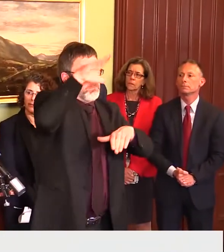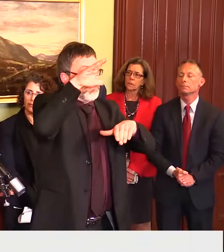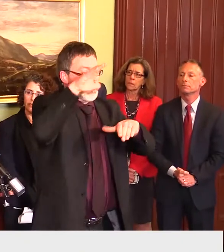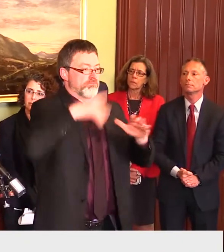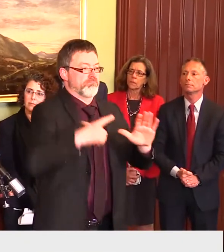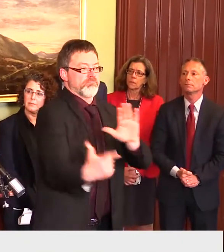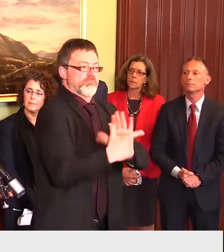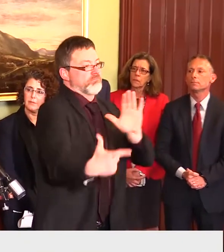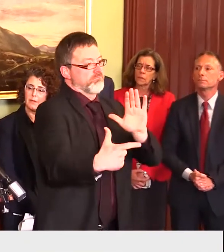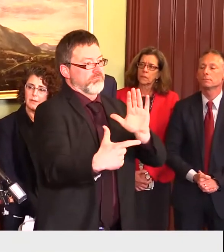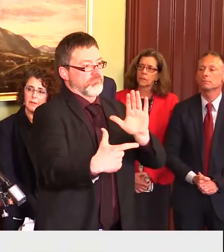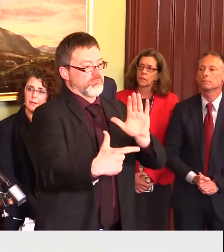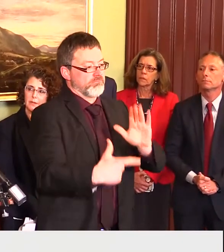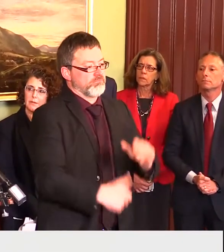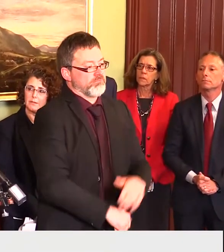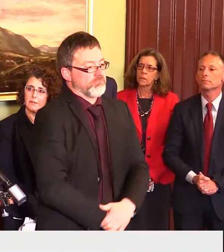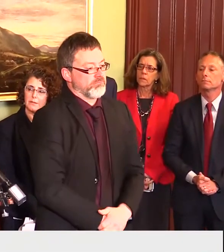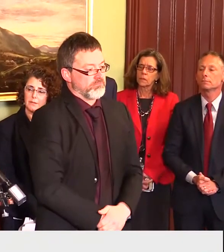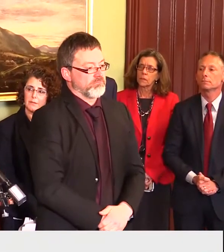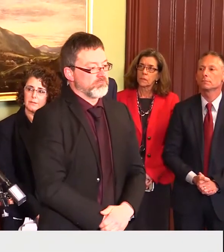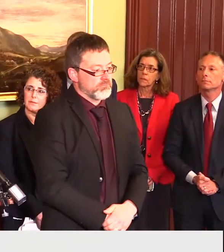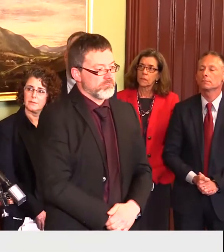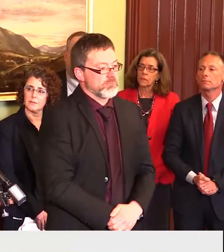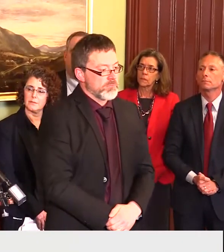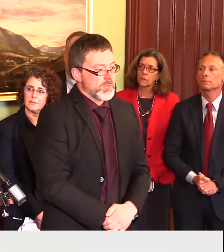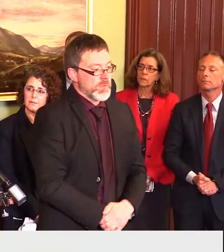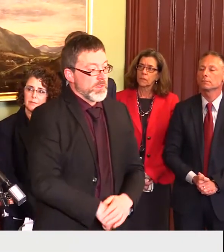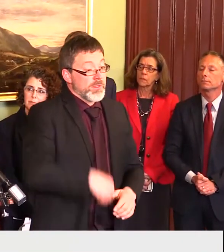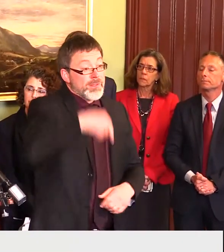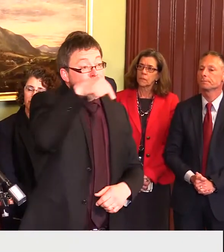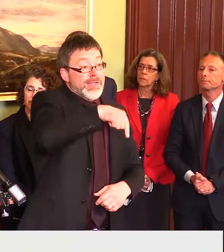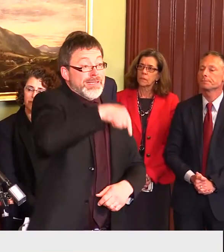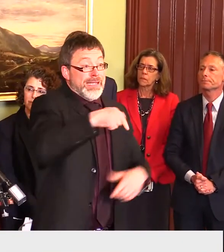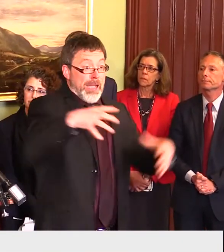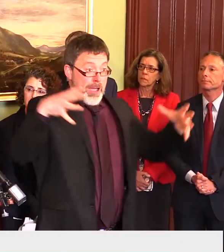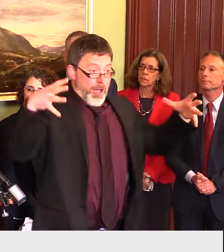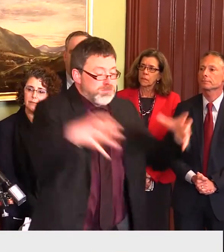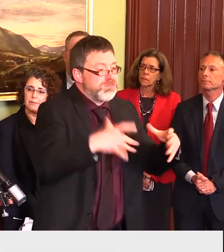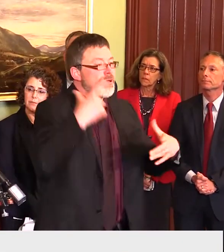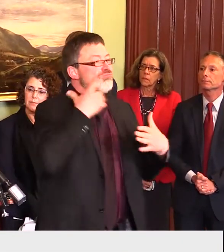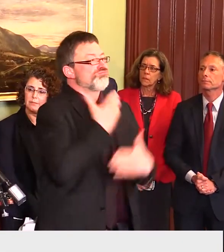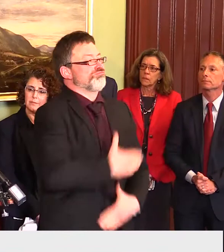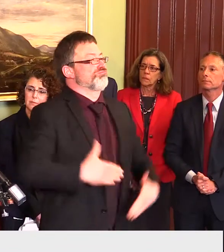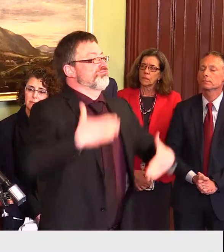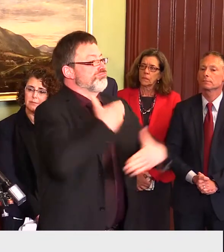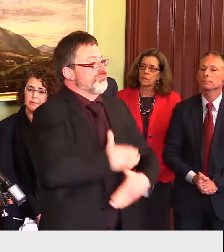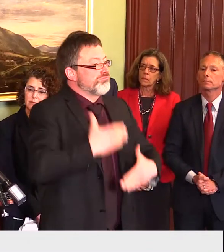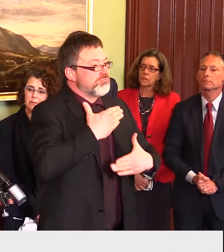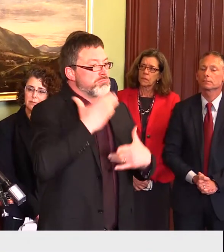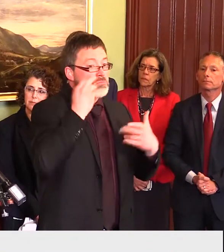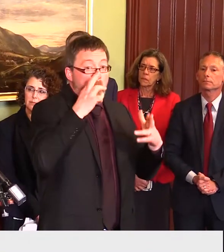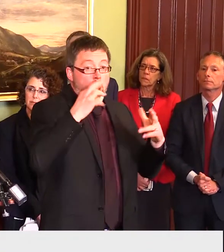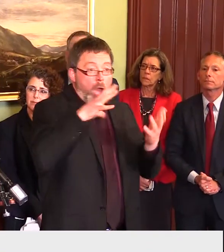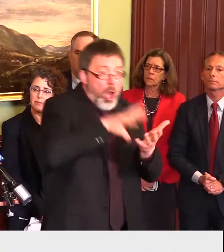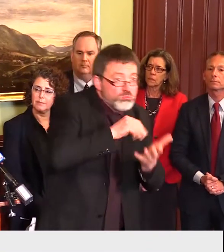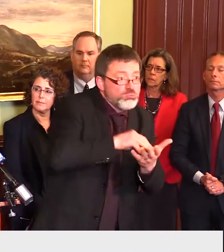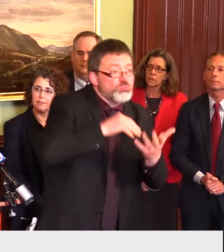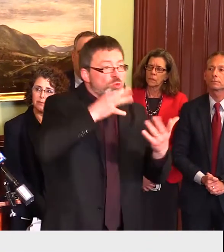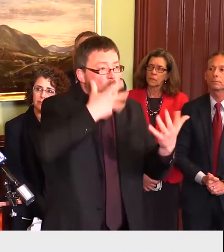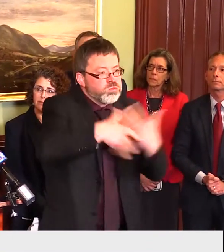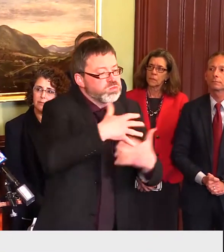the disruption this will cause, as well as the economic impacts. But we've seen its effectiveness in other